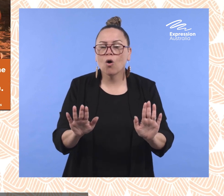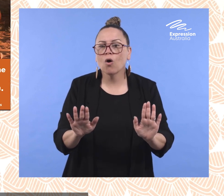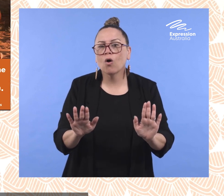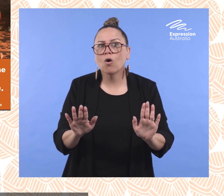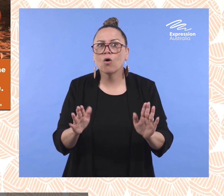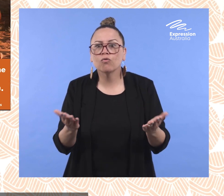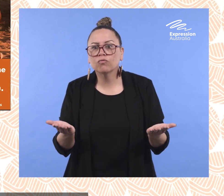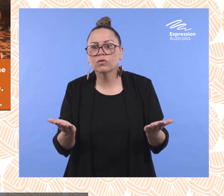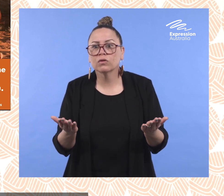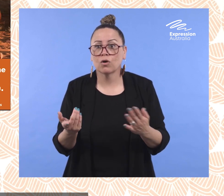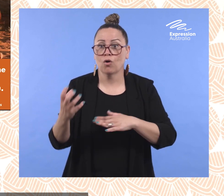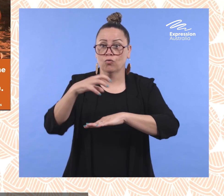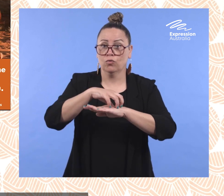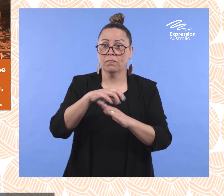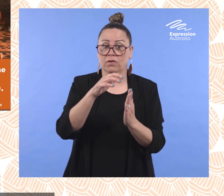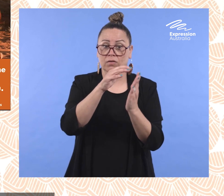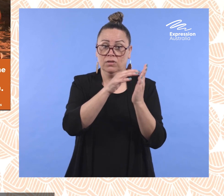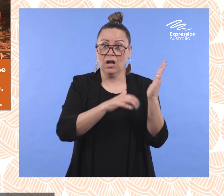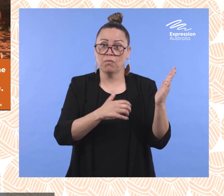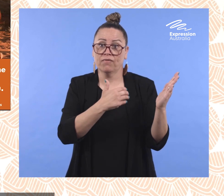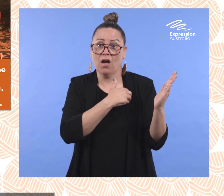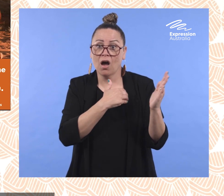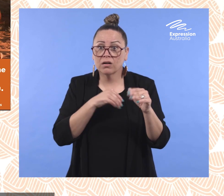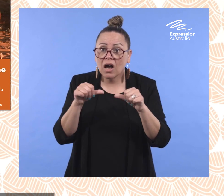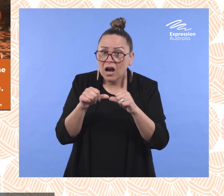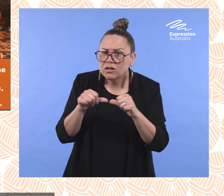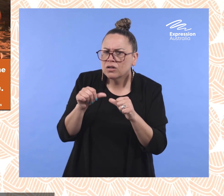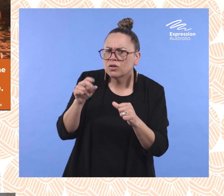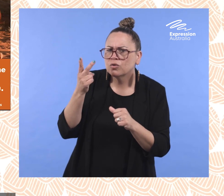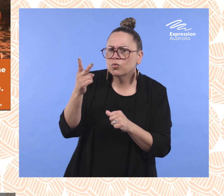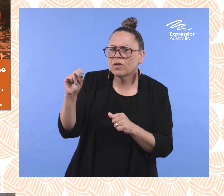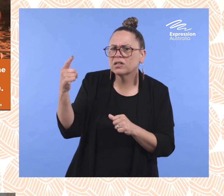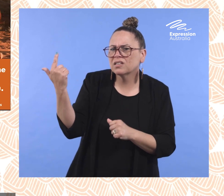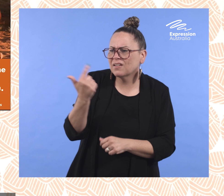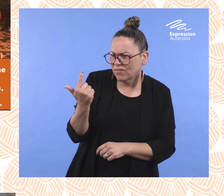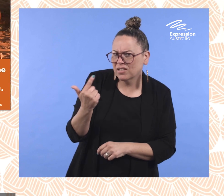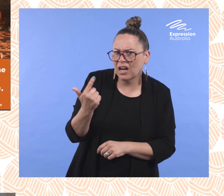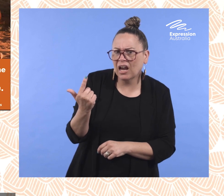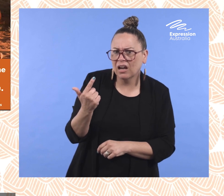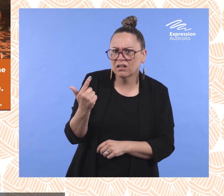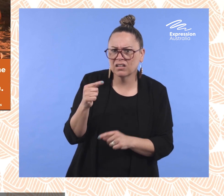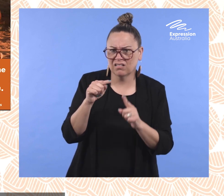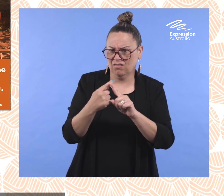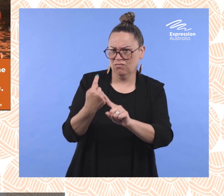So the Uluru Statement of the Heart, Aunty Munya, in 2017. Yes.